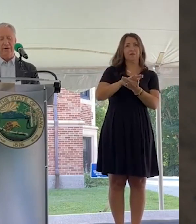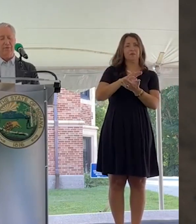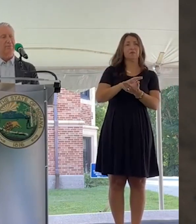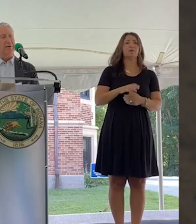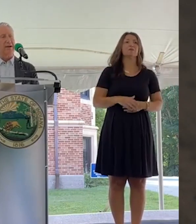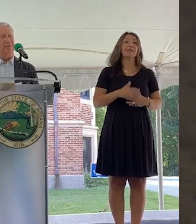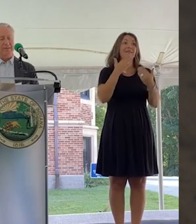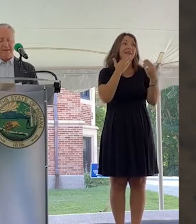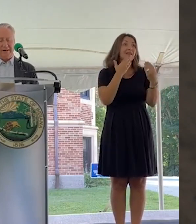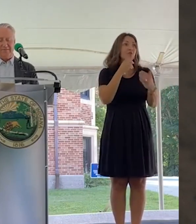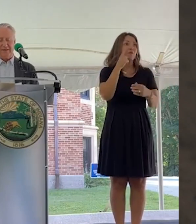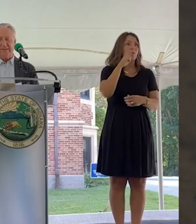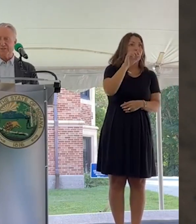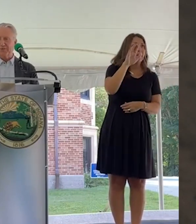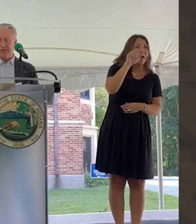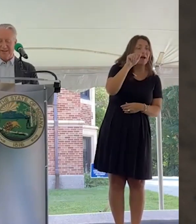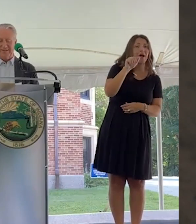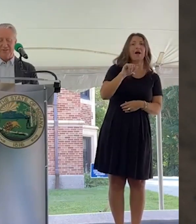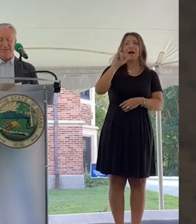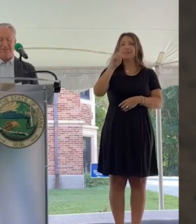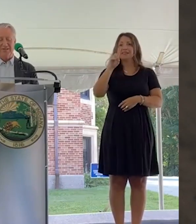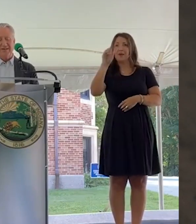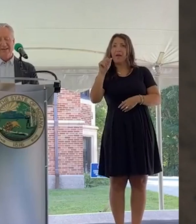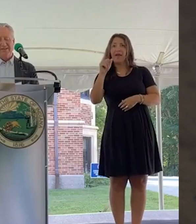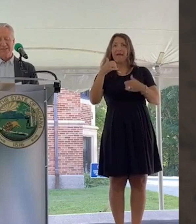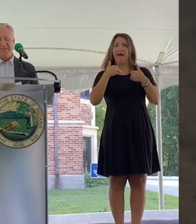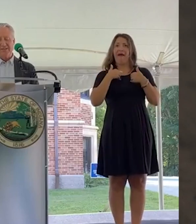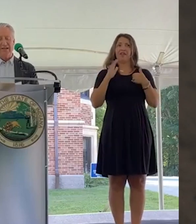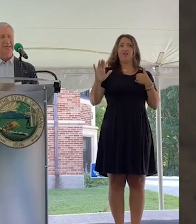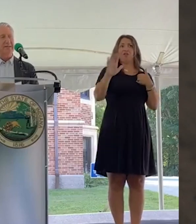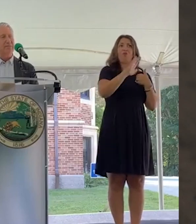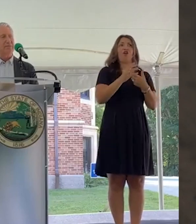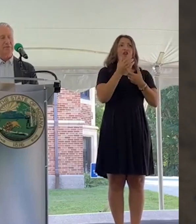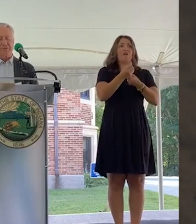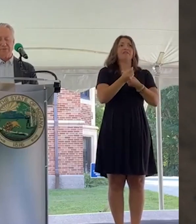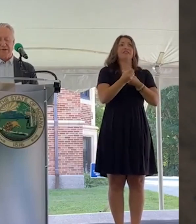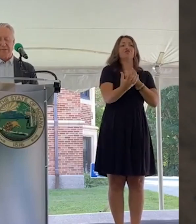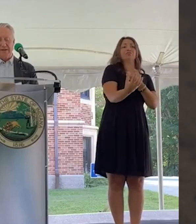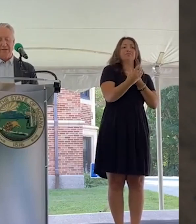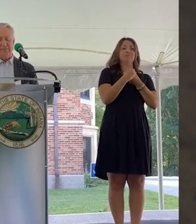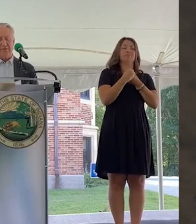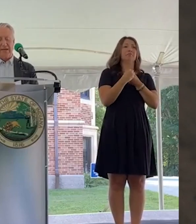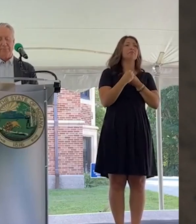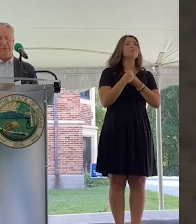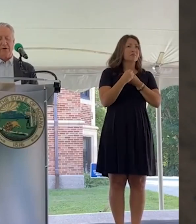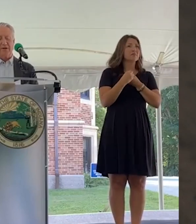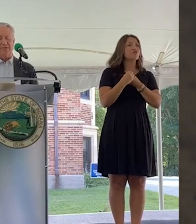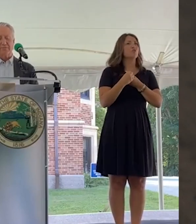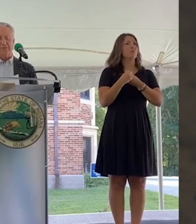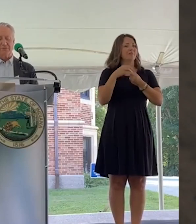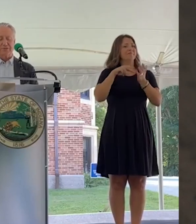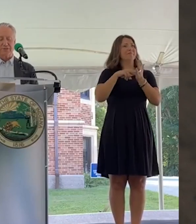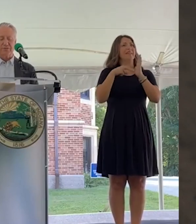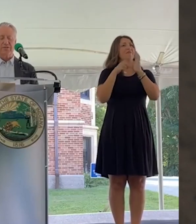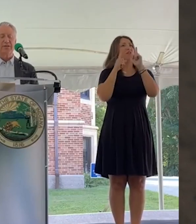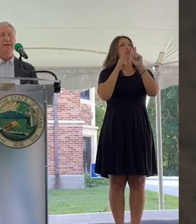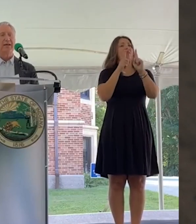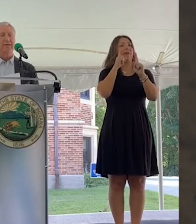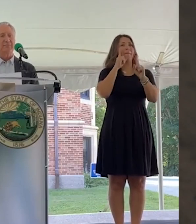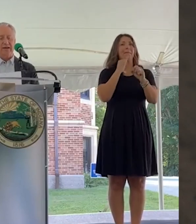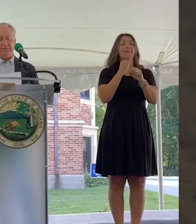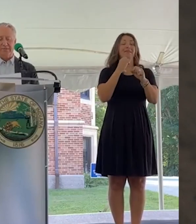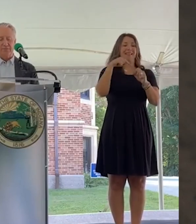and IDOA for having the confidence to engage us as the design team for this very meaningful campus project will serve